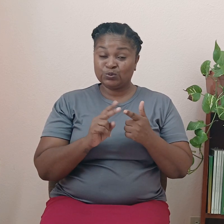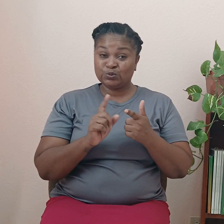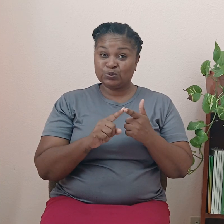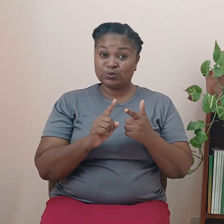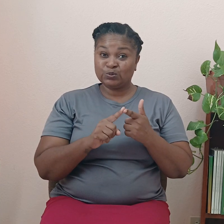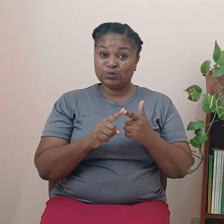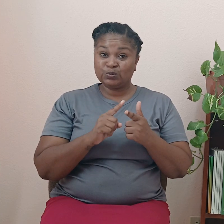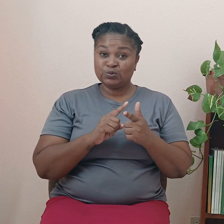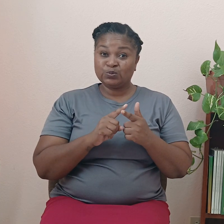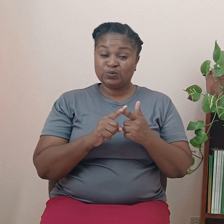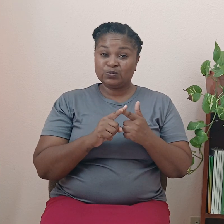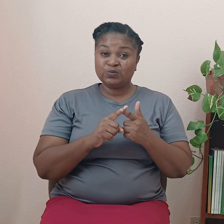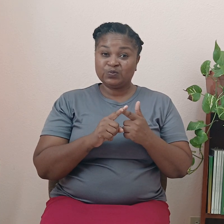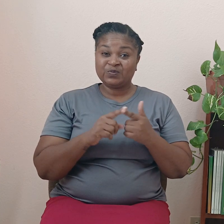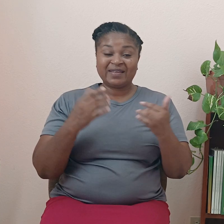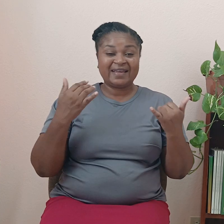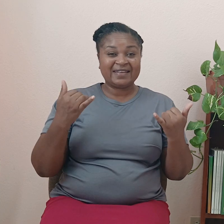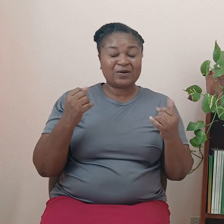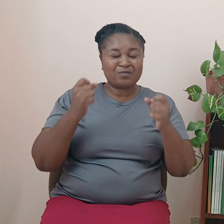Now I wake the day to meet.